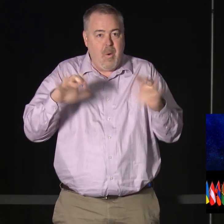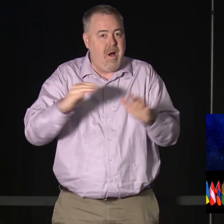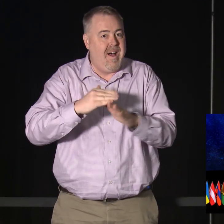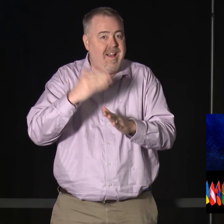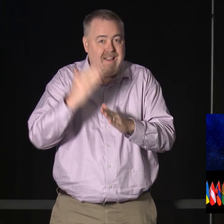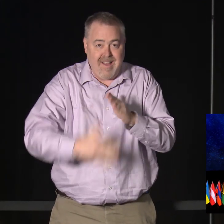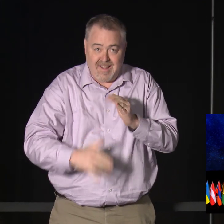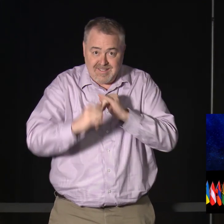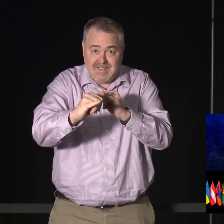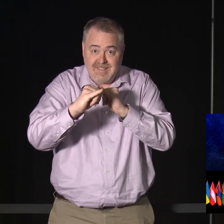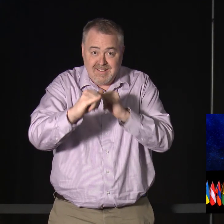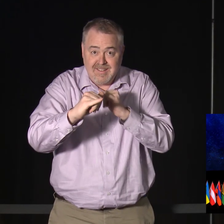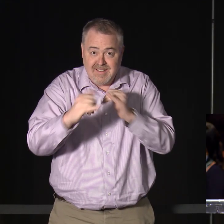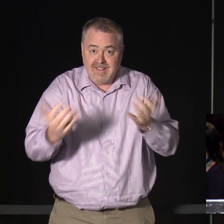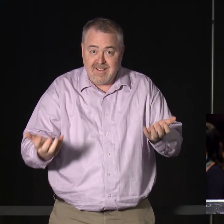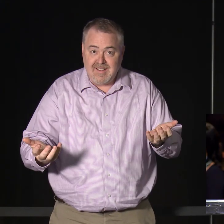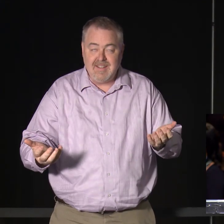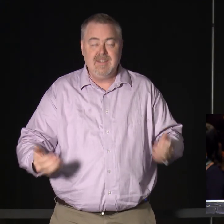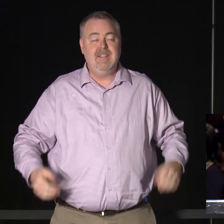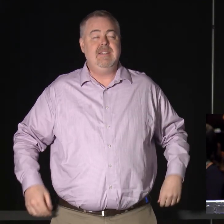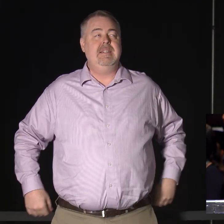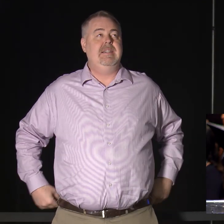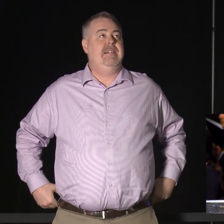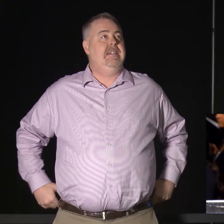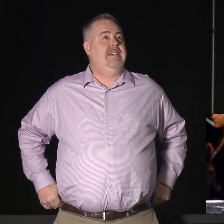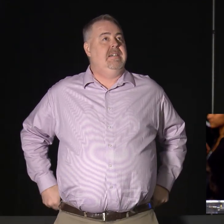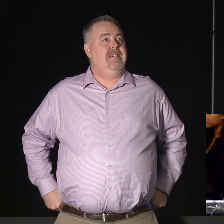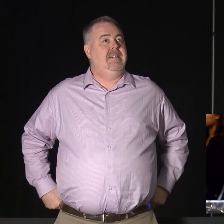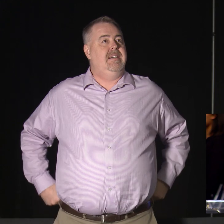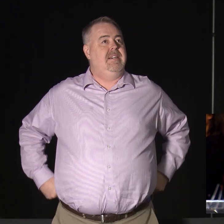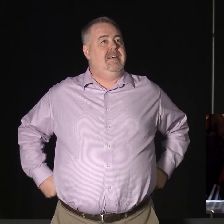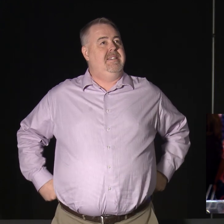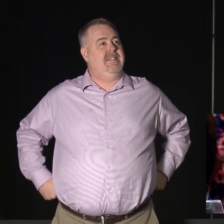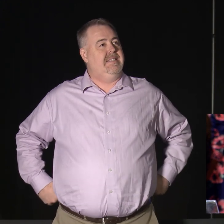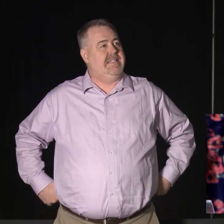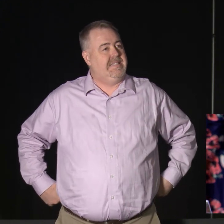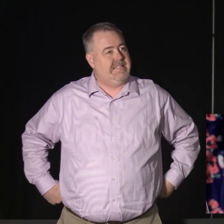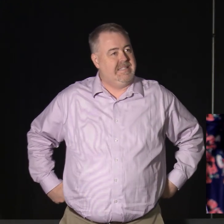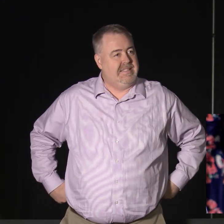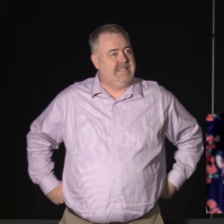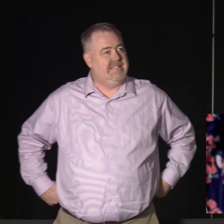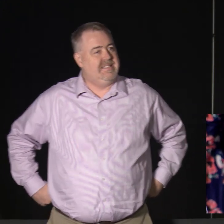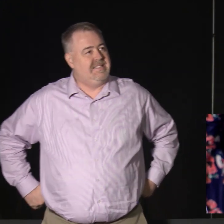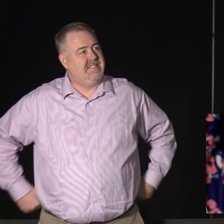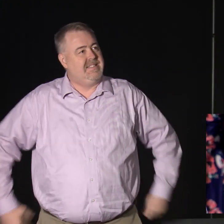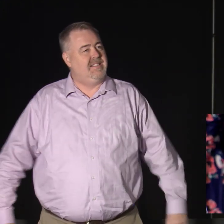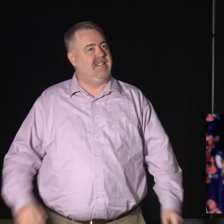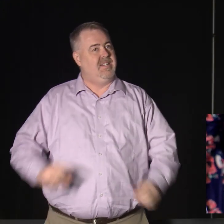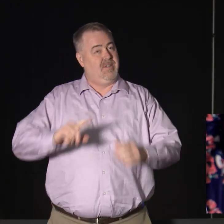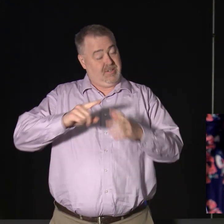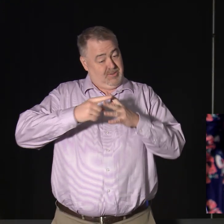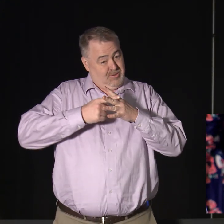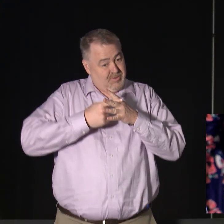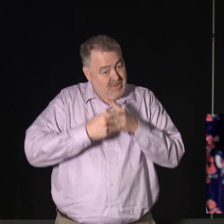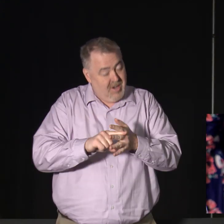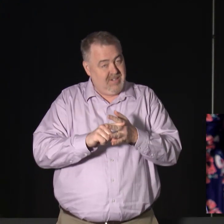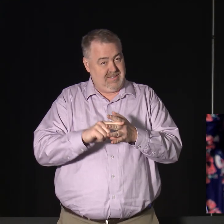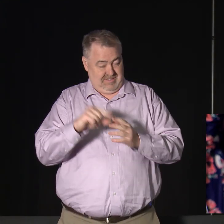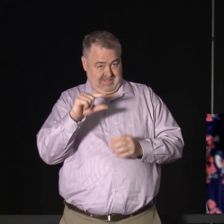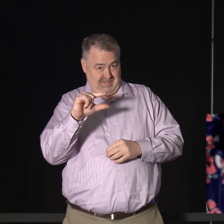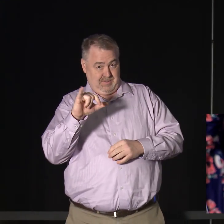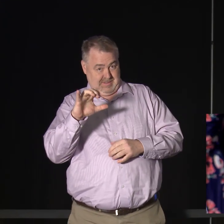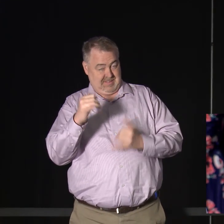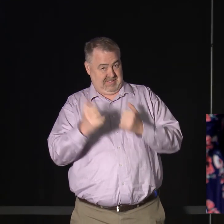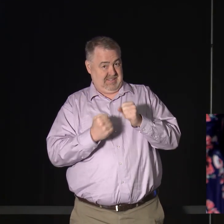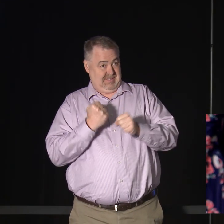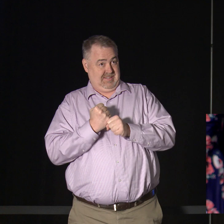you? And is it such a, when we started GYC this year,